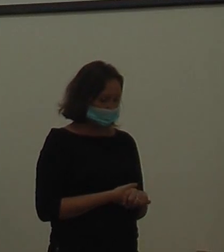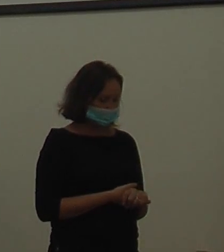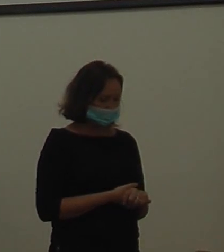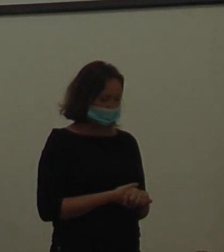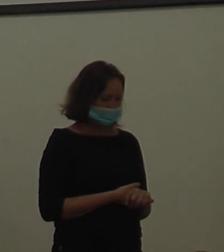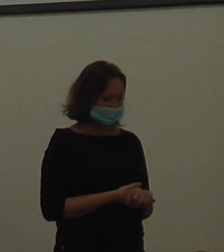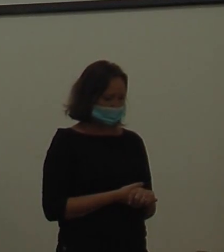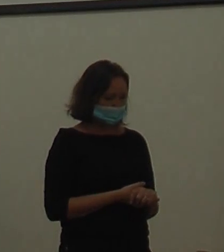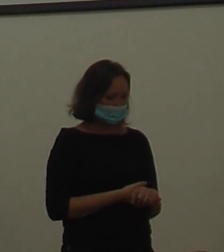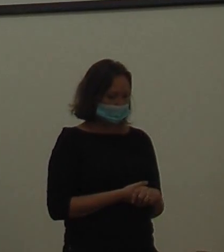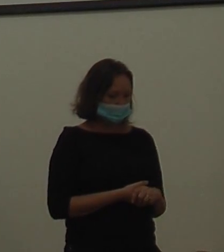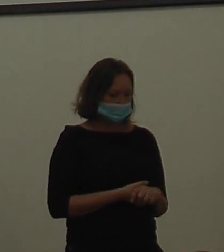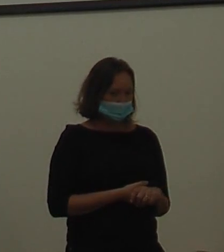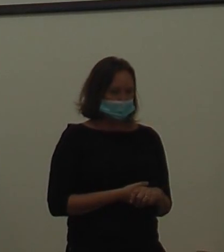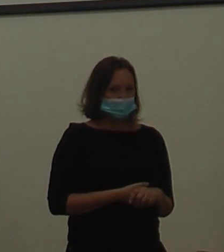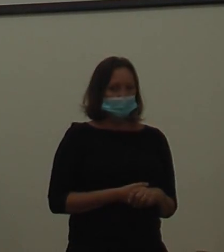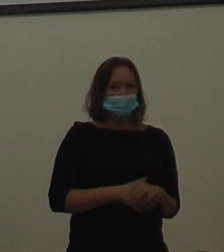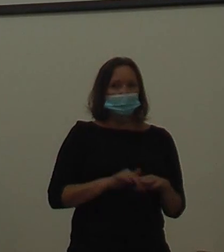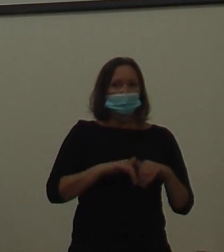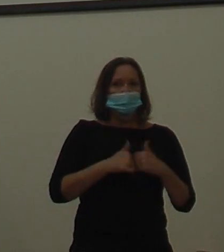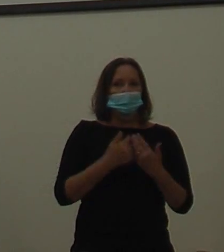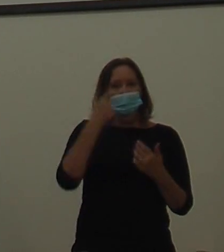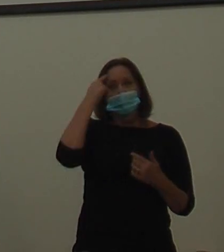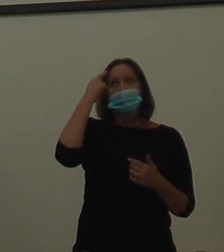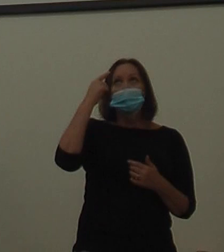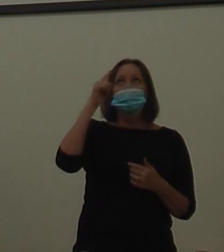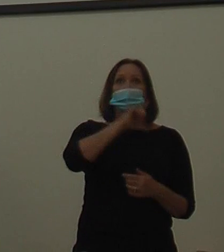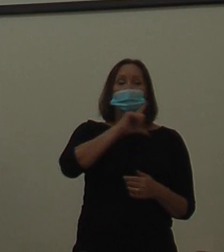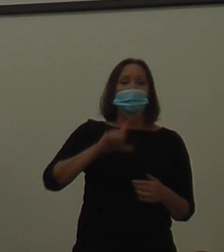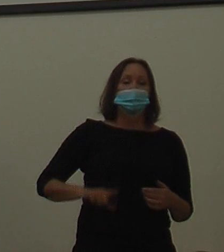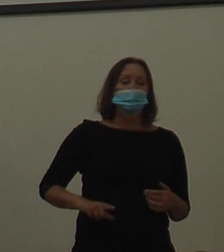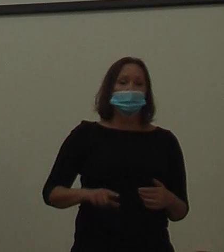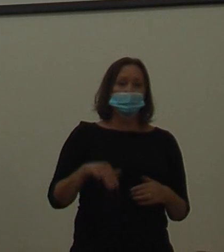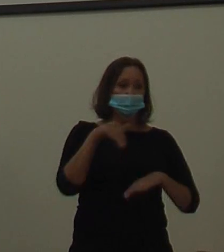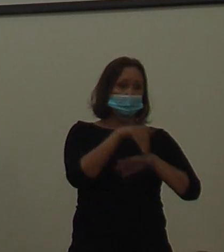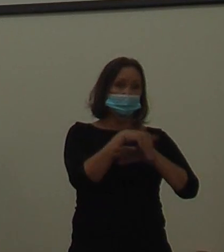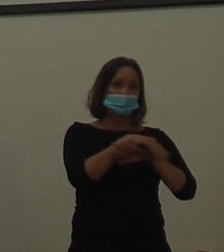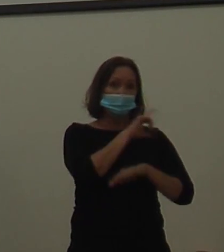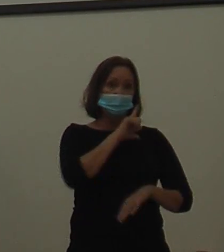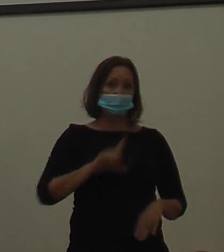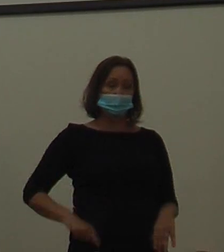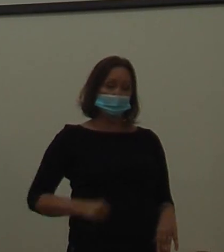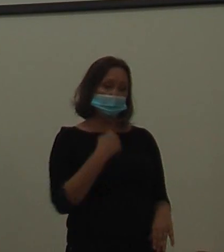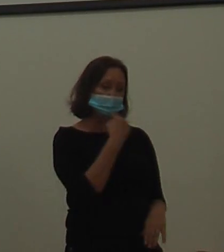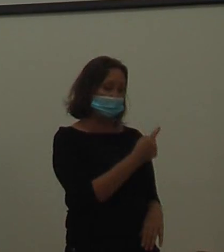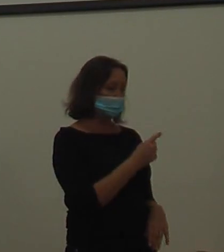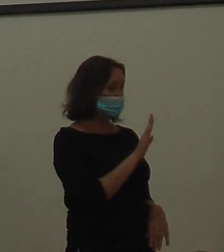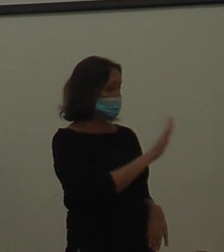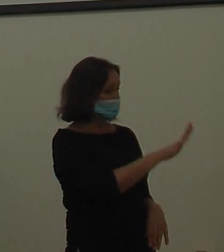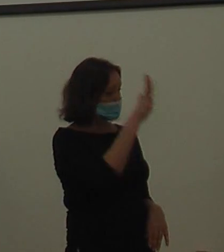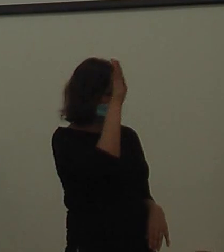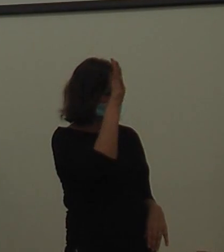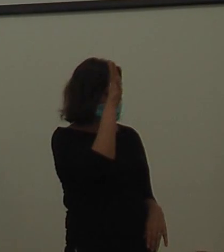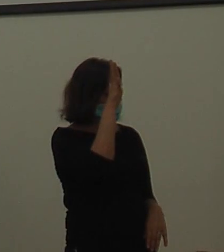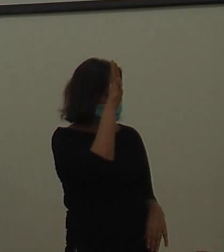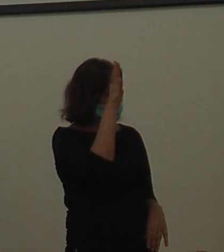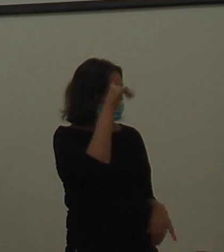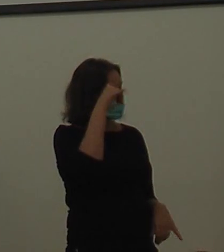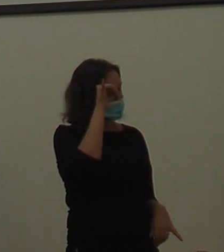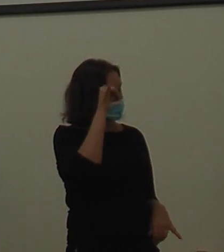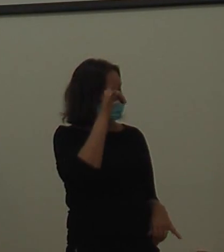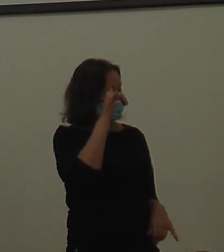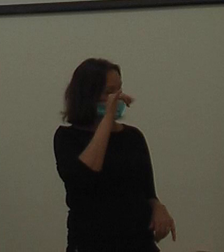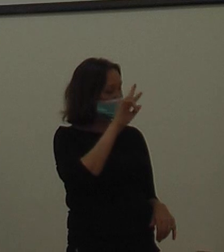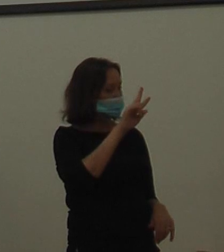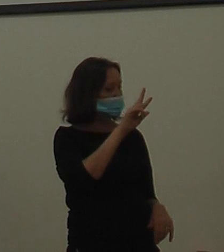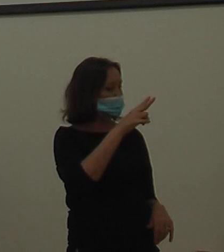how he regarded the Lord. That night the Lord said to him, take your father's bull and the second